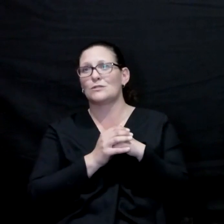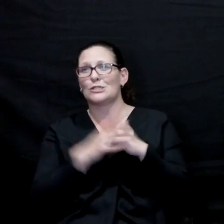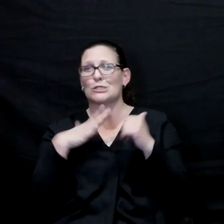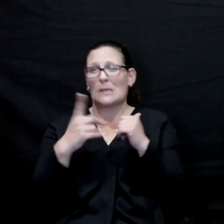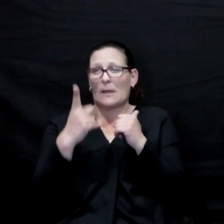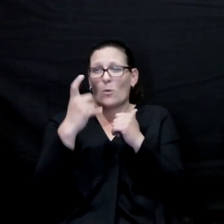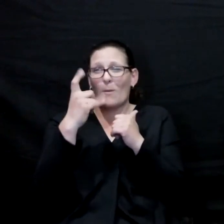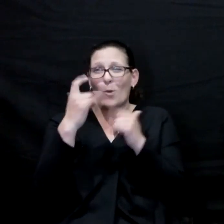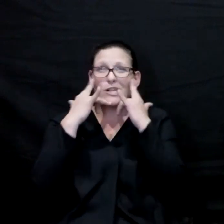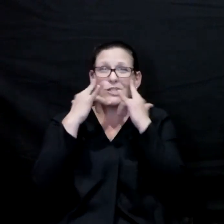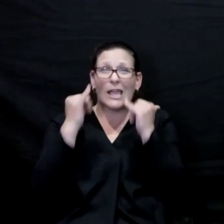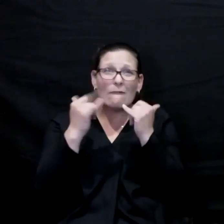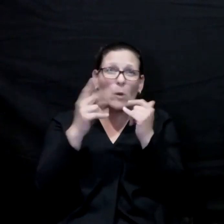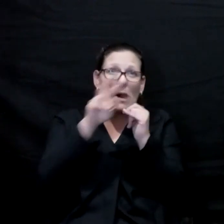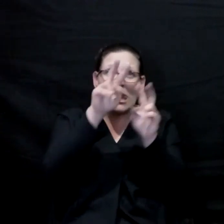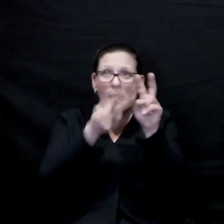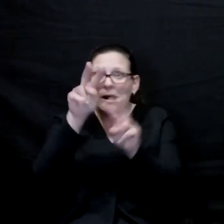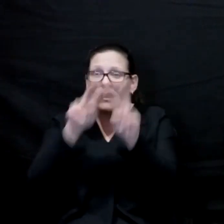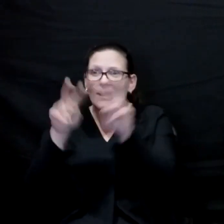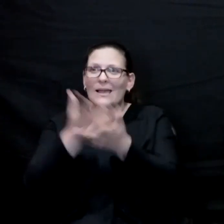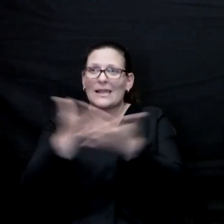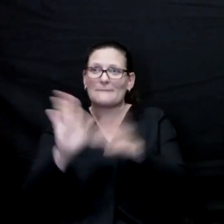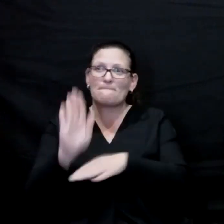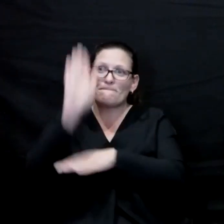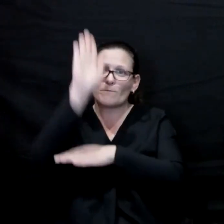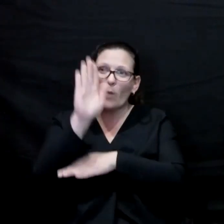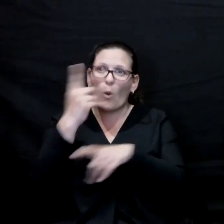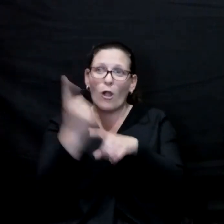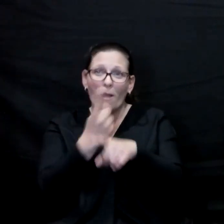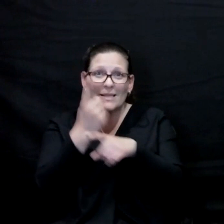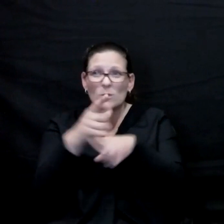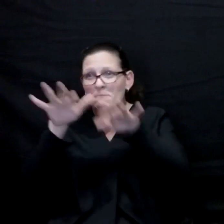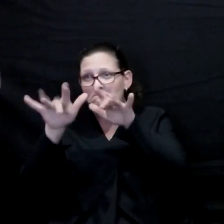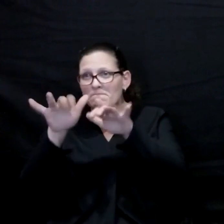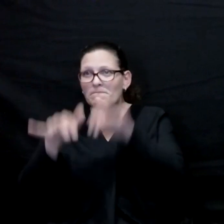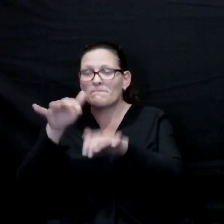last time for hands or comments. I can't see any. So,